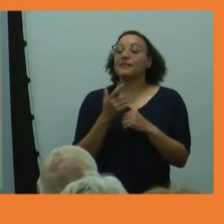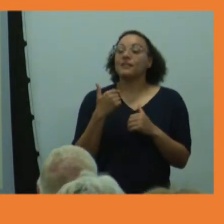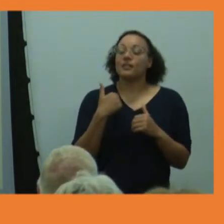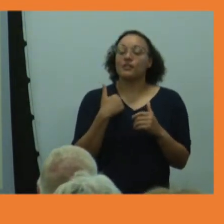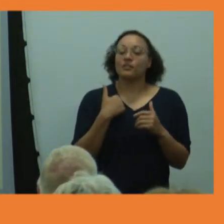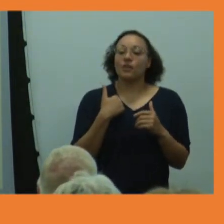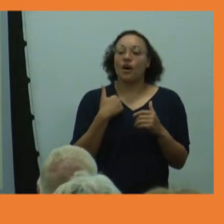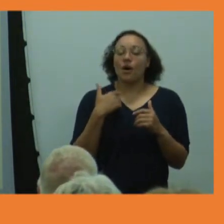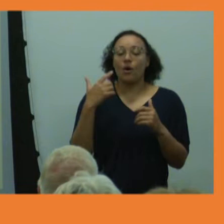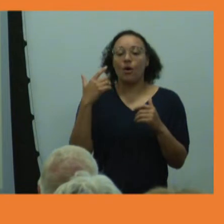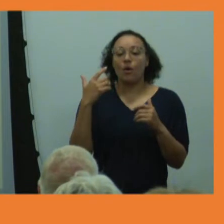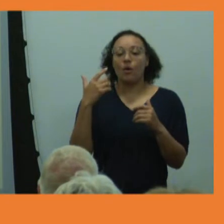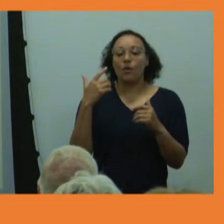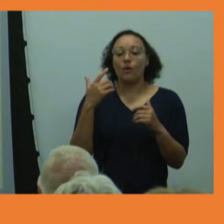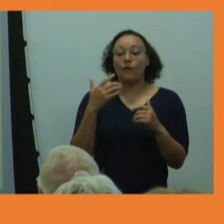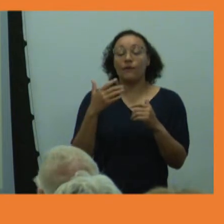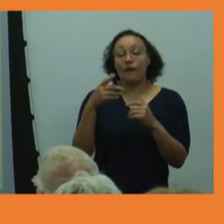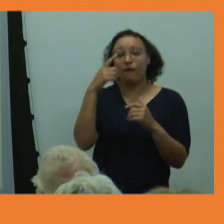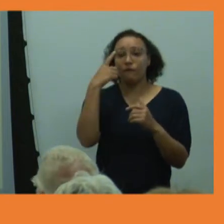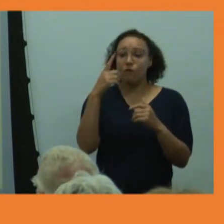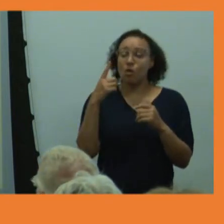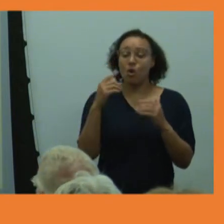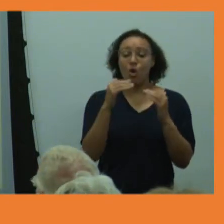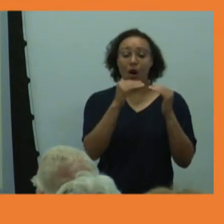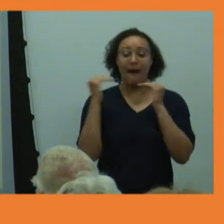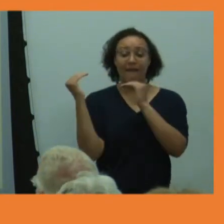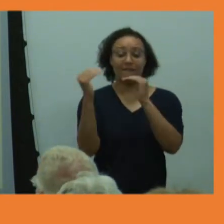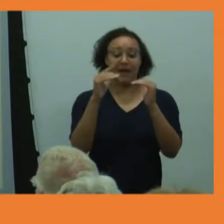assumption, I think, for a viable democracy